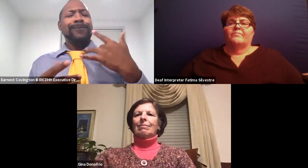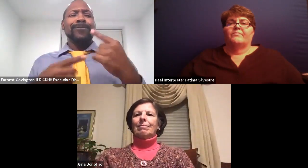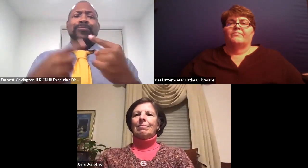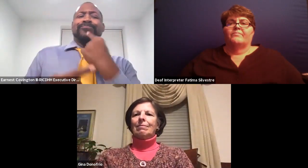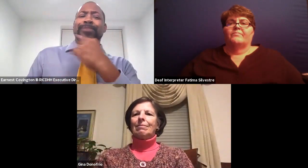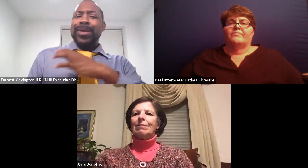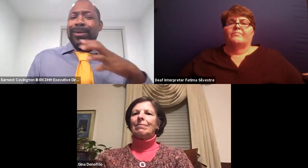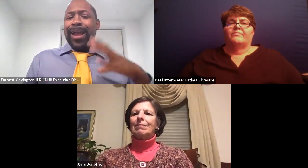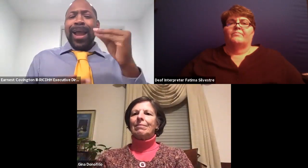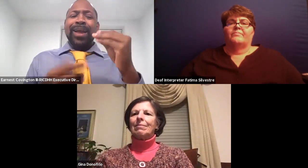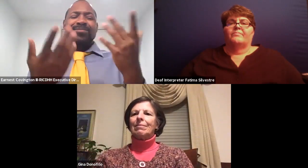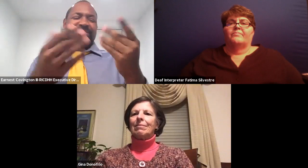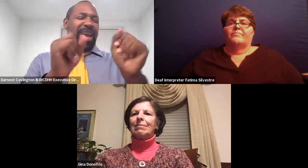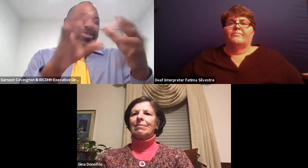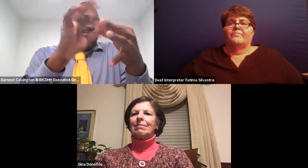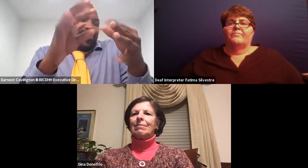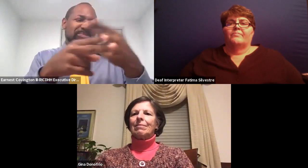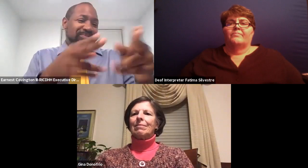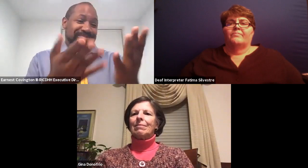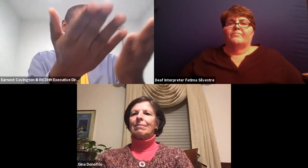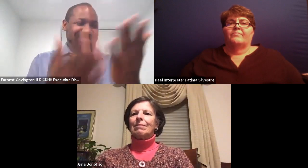and she'll be leaving.